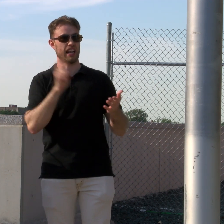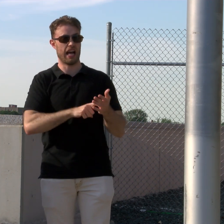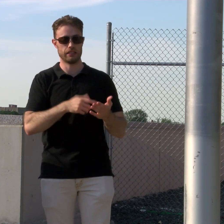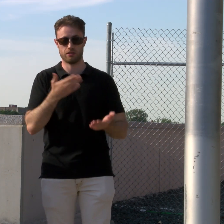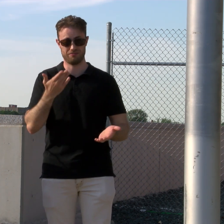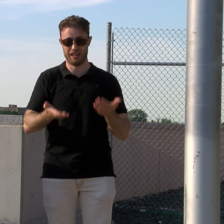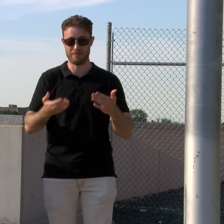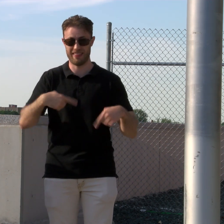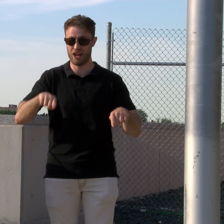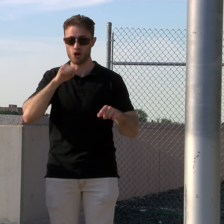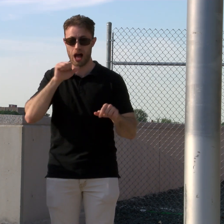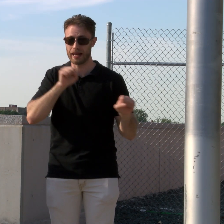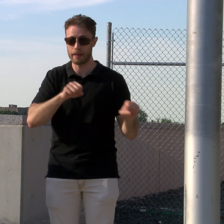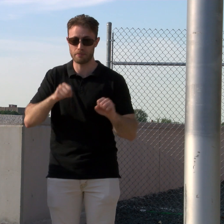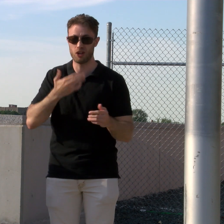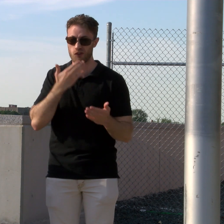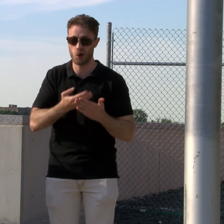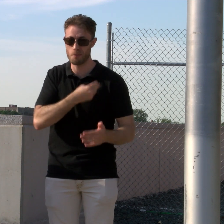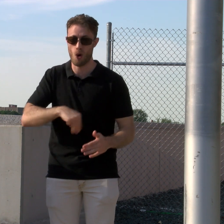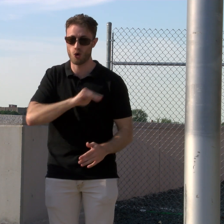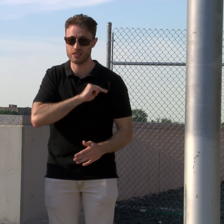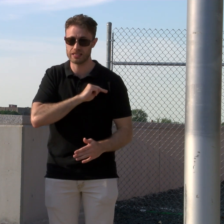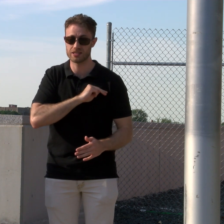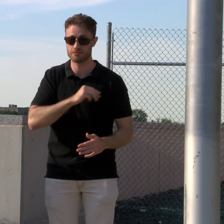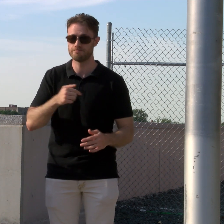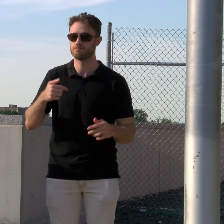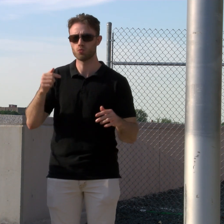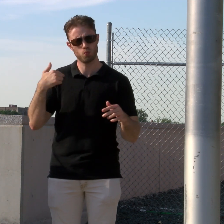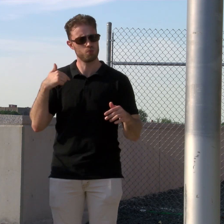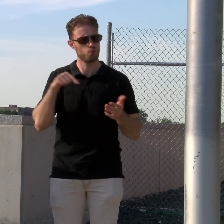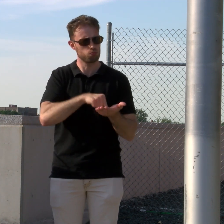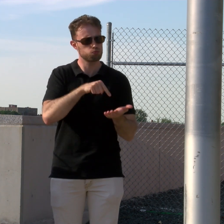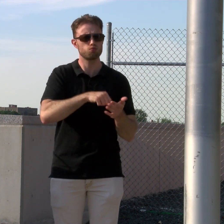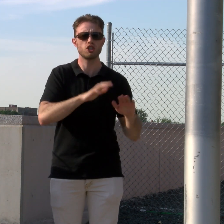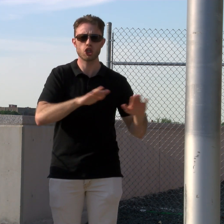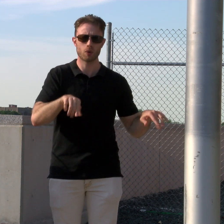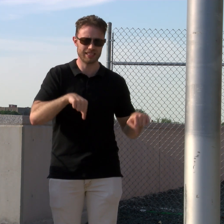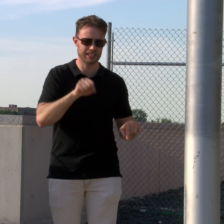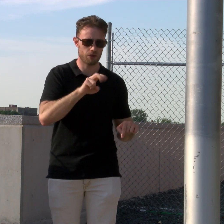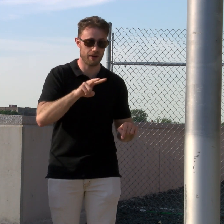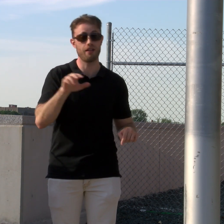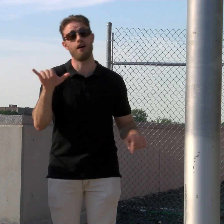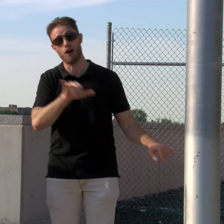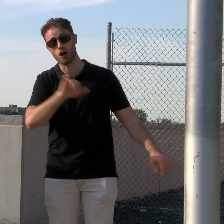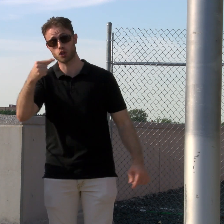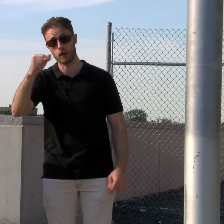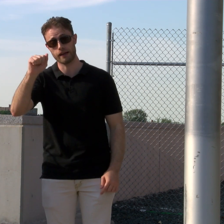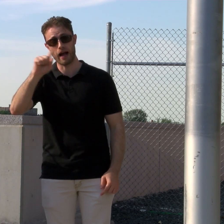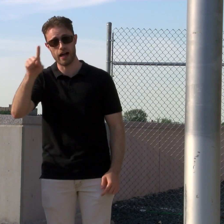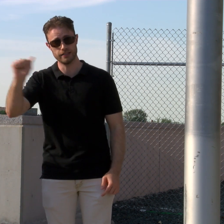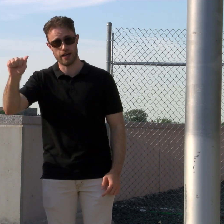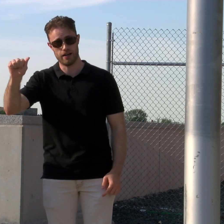morality. We are beholden to the children in Somerville, yes, as well as in Gaza,